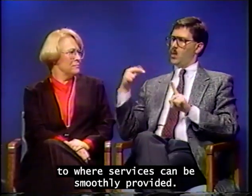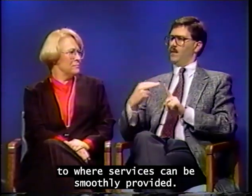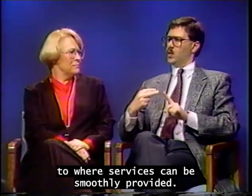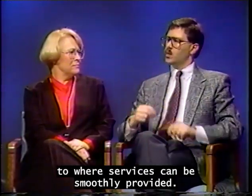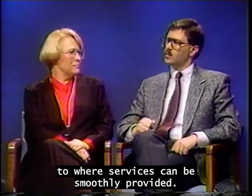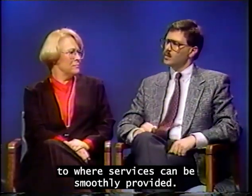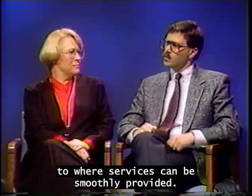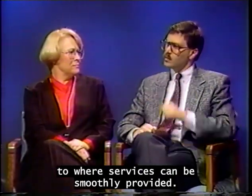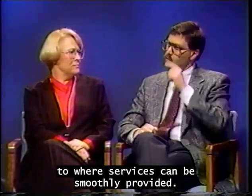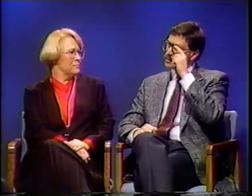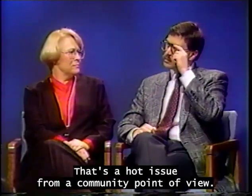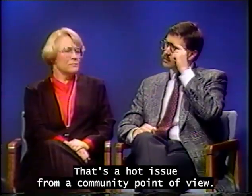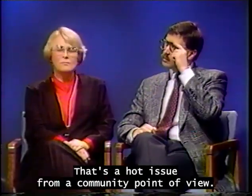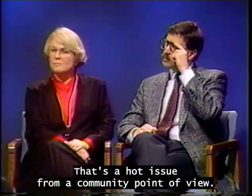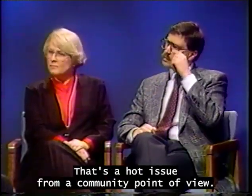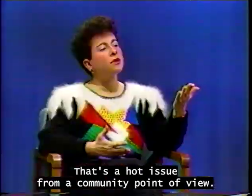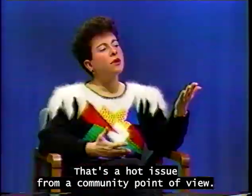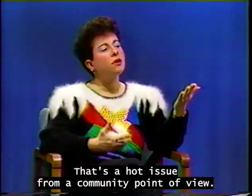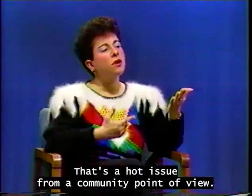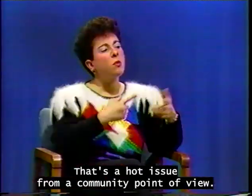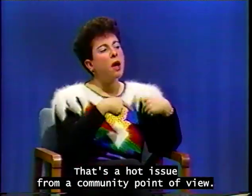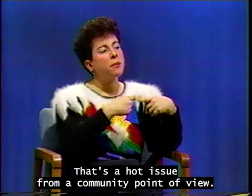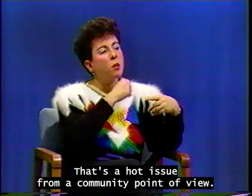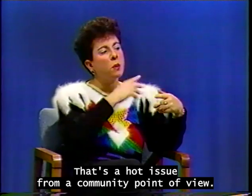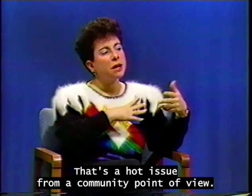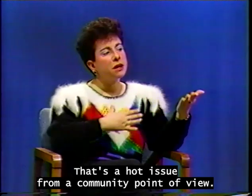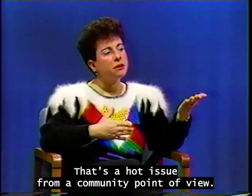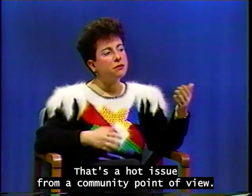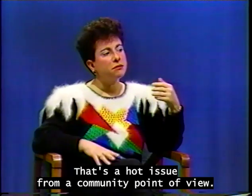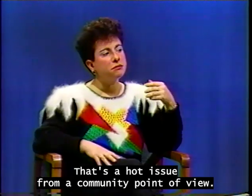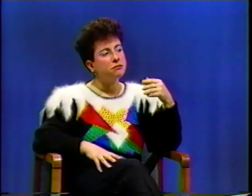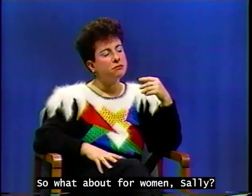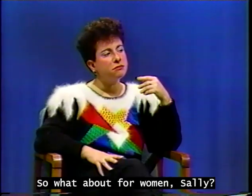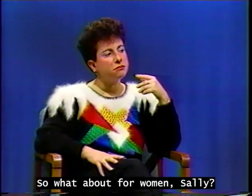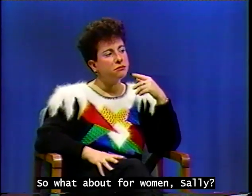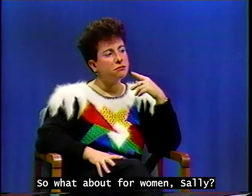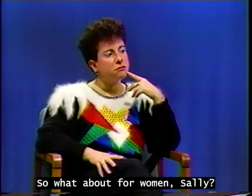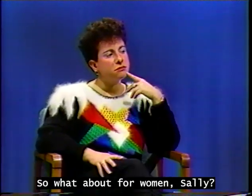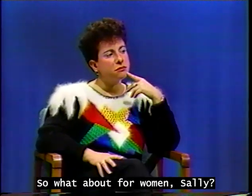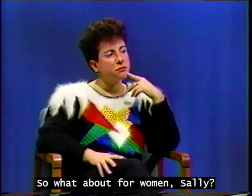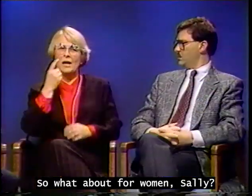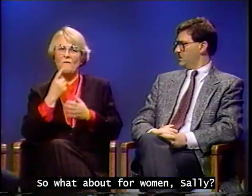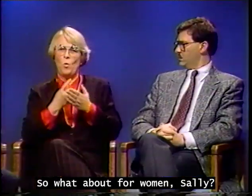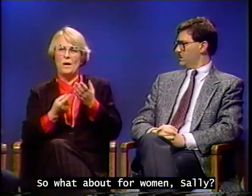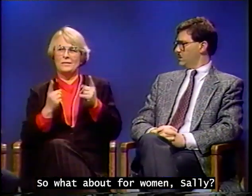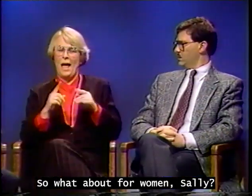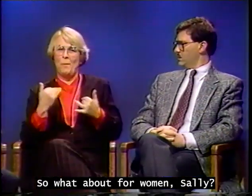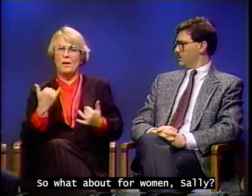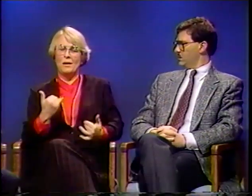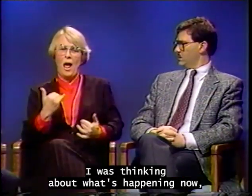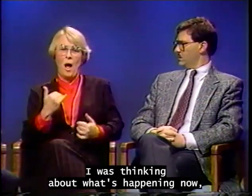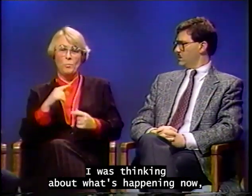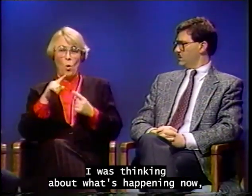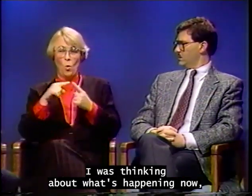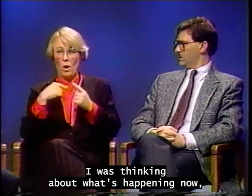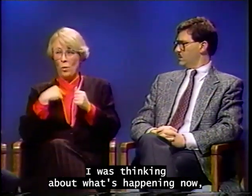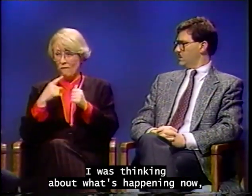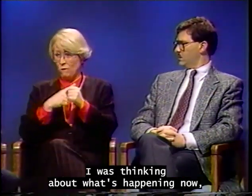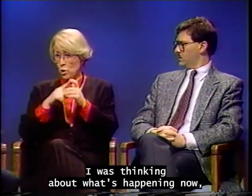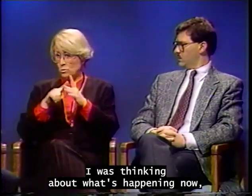smoothly provided. That's a hot issue from a community point of view. So what about for women, Sally? I was thinking about what's